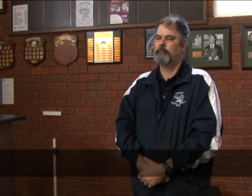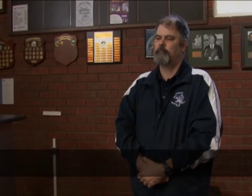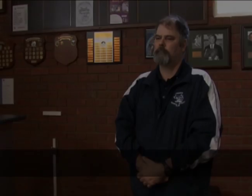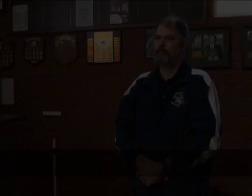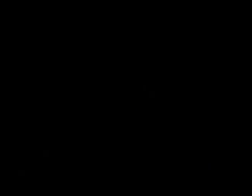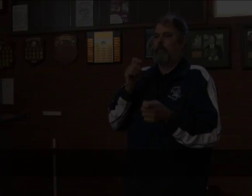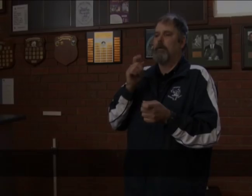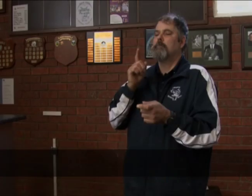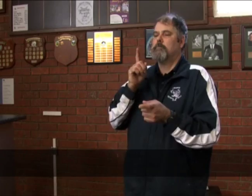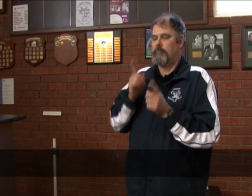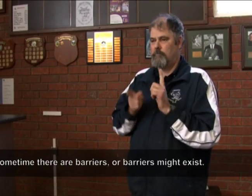pick up that.